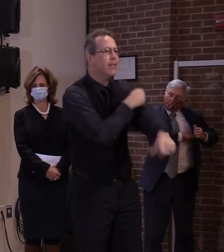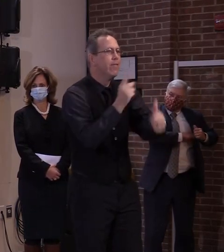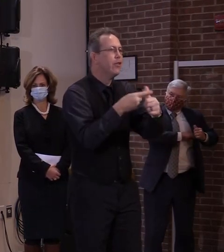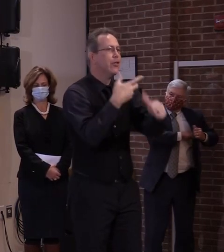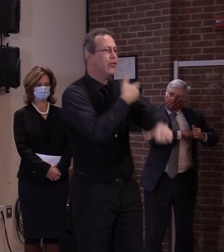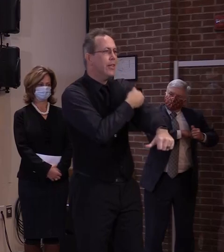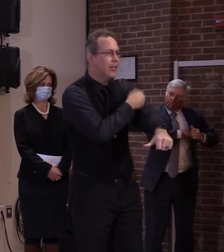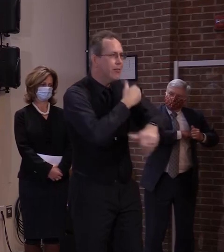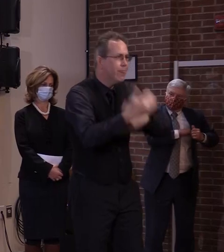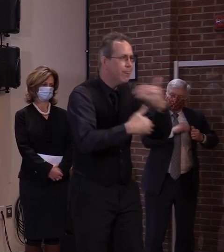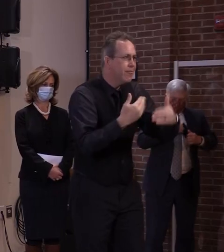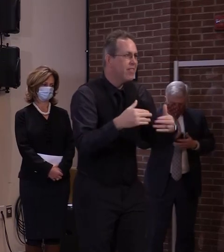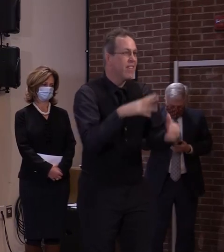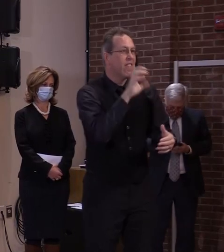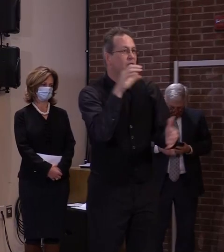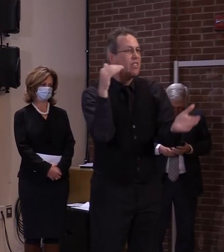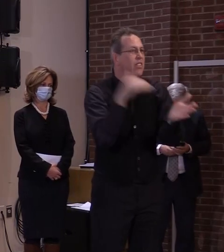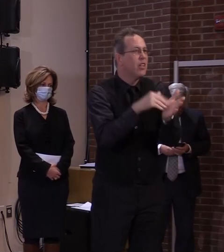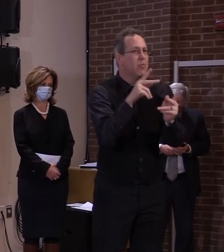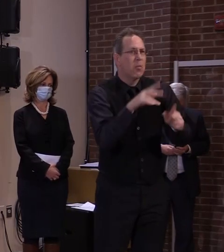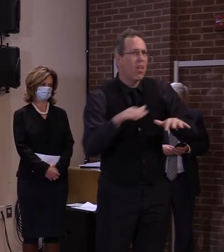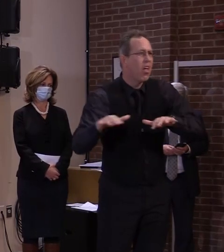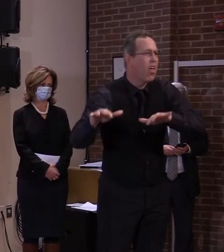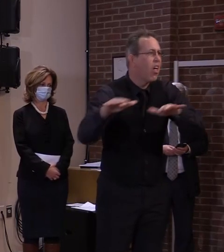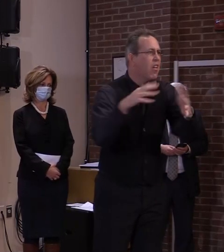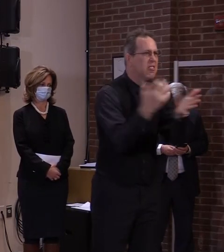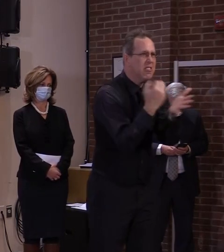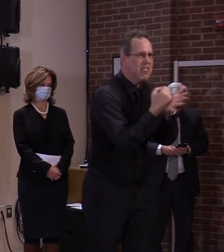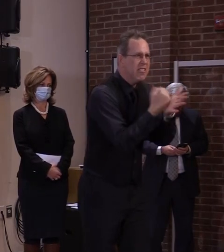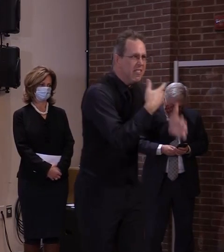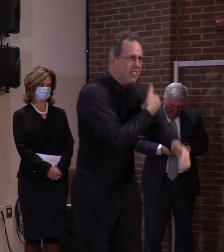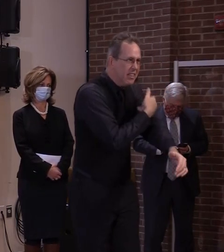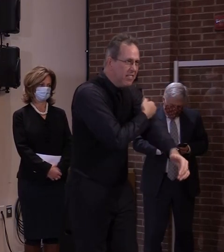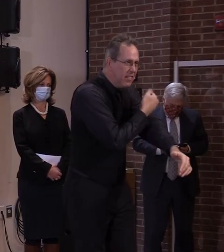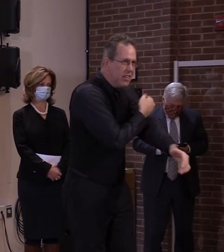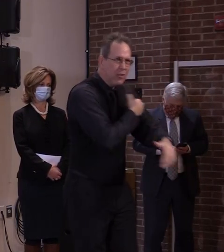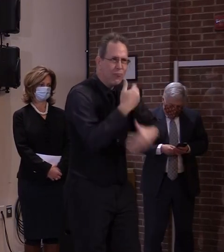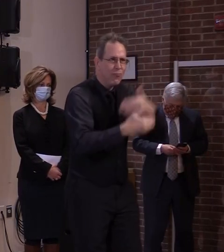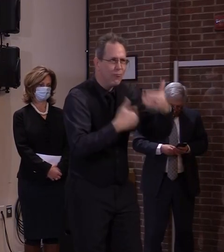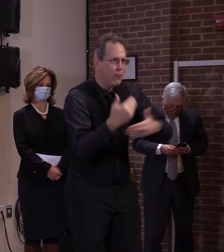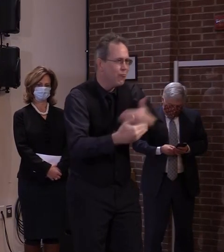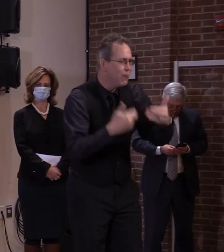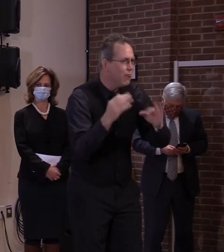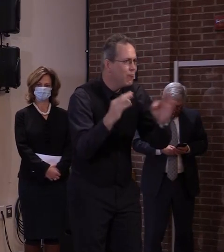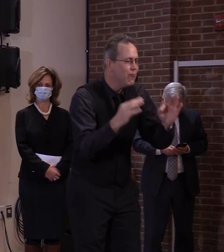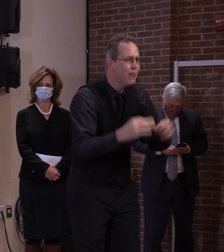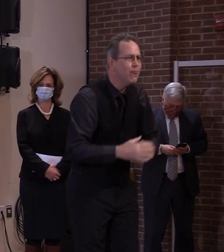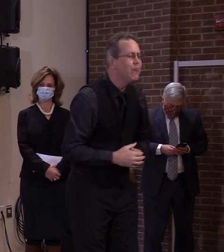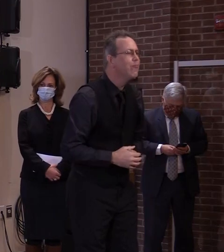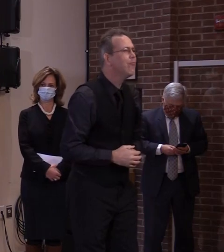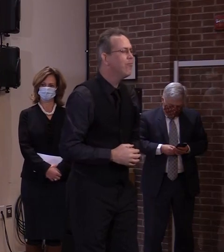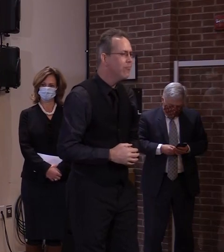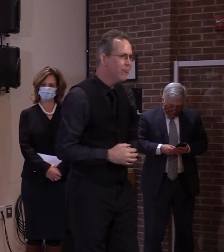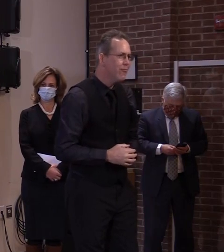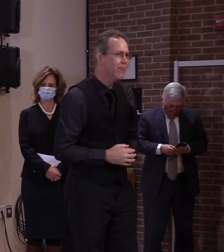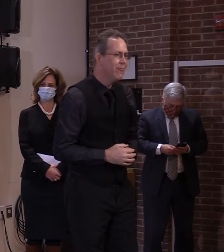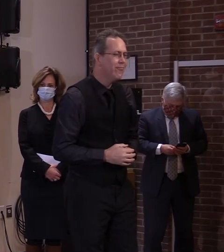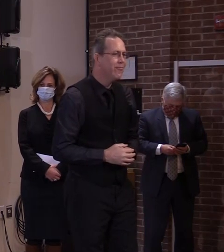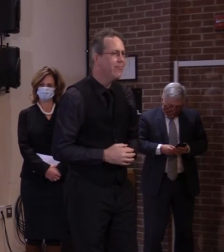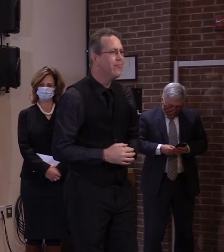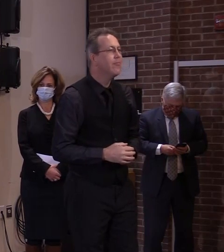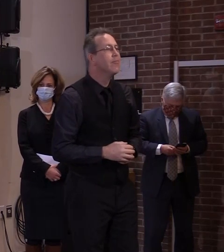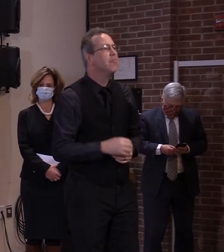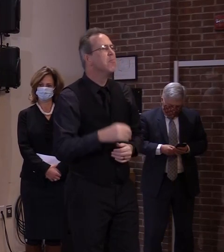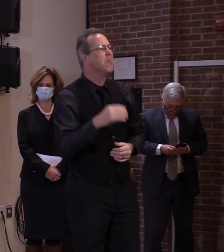500,000 Vermonters have rolled up their sleeves in a vaccination effort that has led the nation. As Commissioner